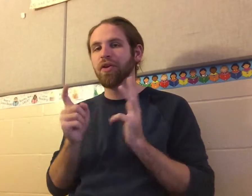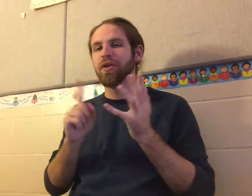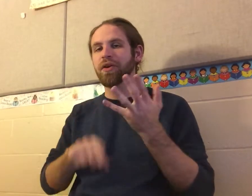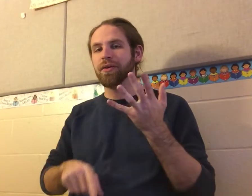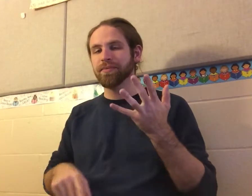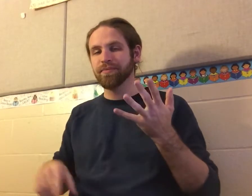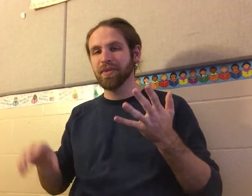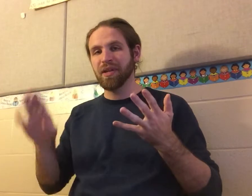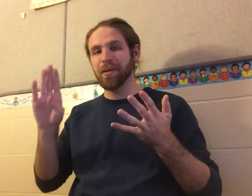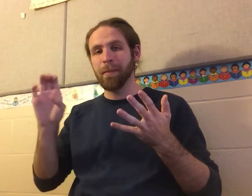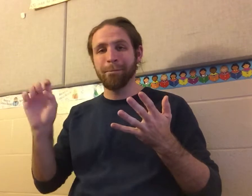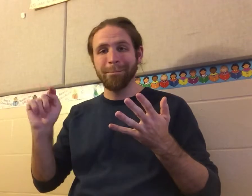beetles.